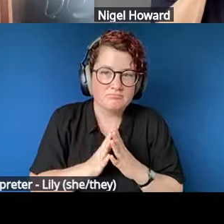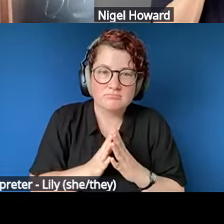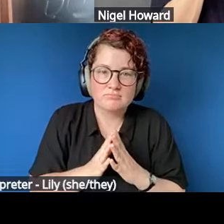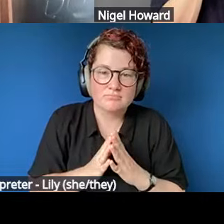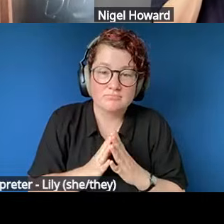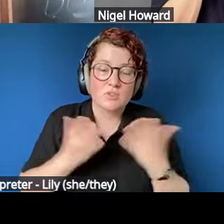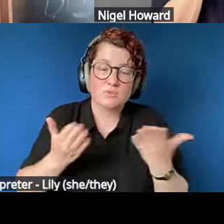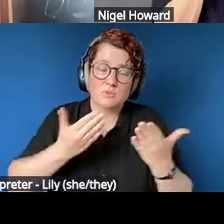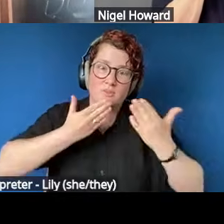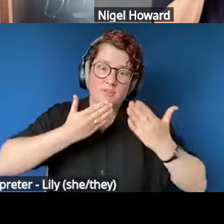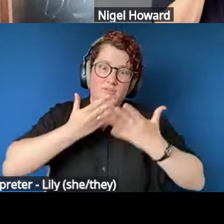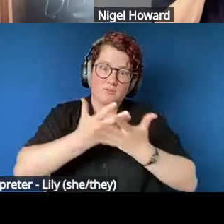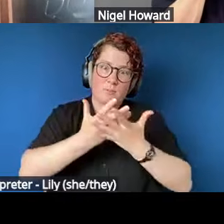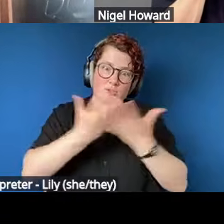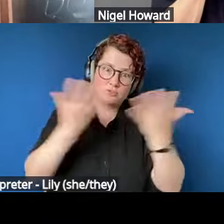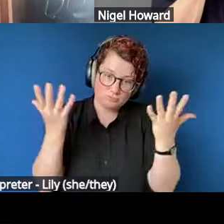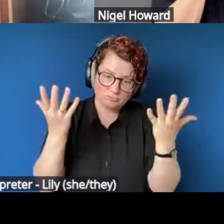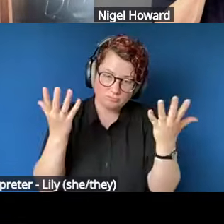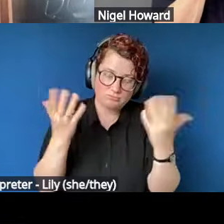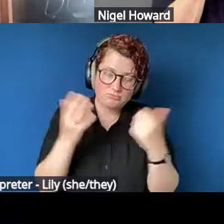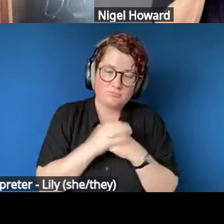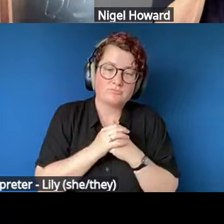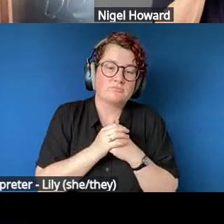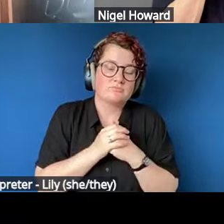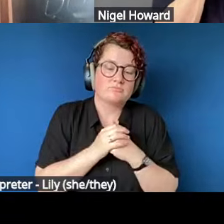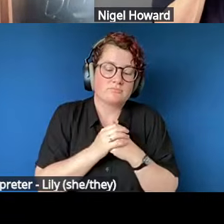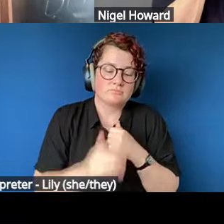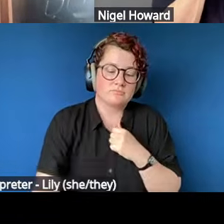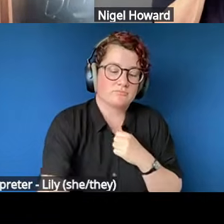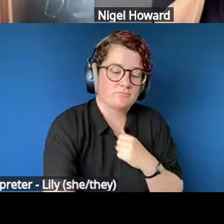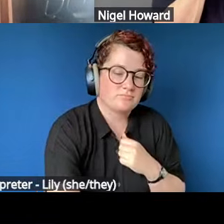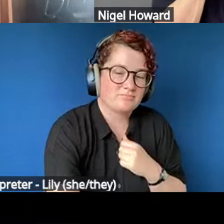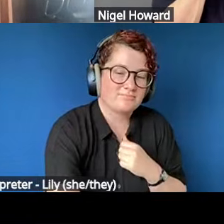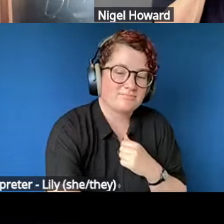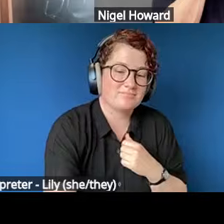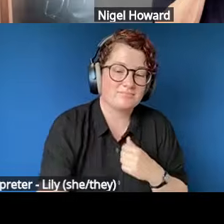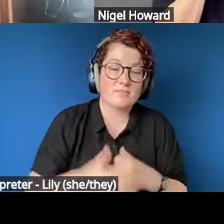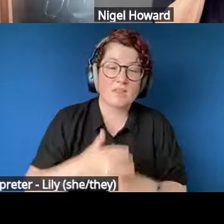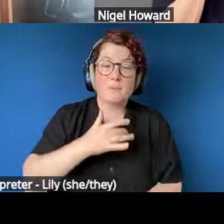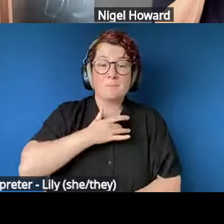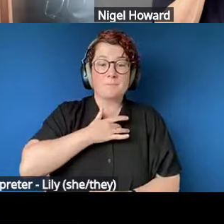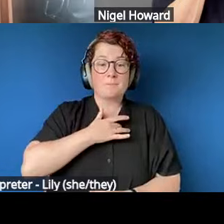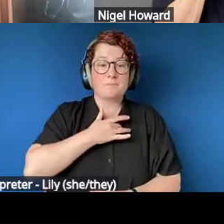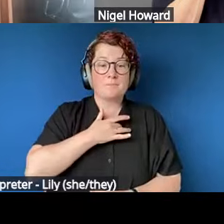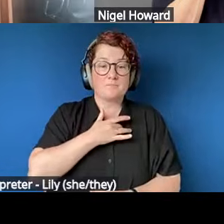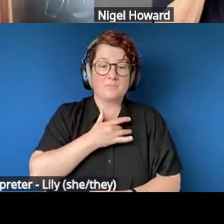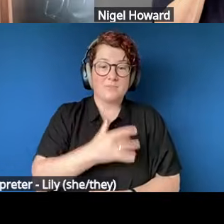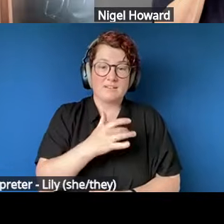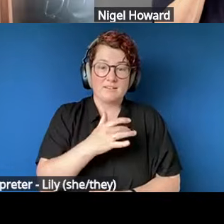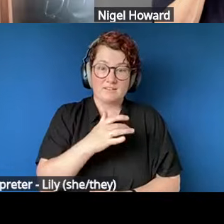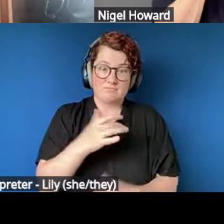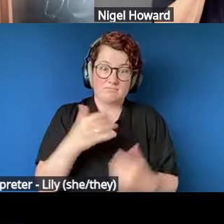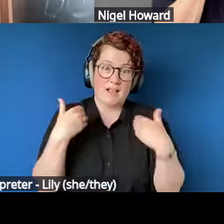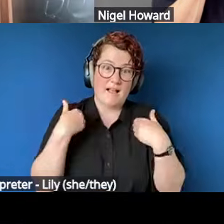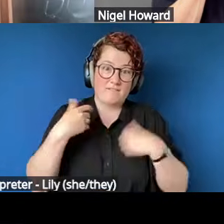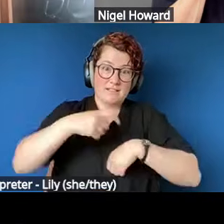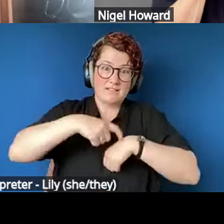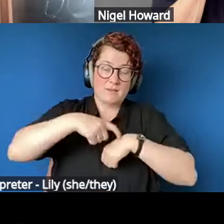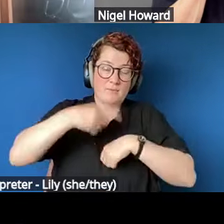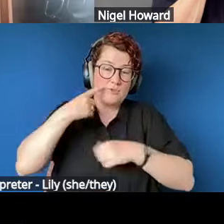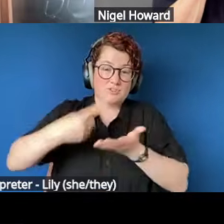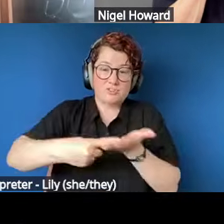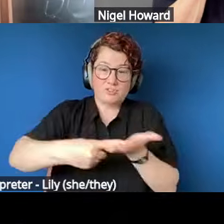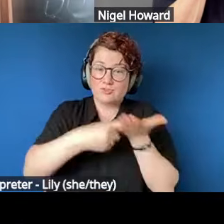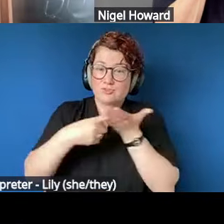So thank you very, very much. We don't normally have any kind of discussion at